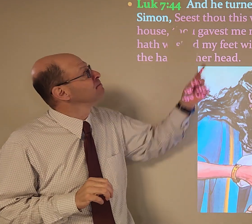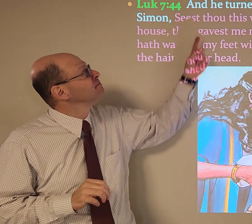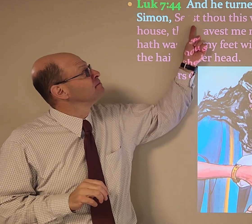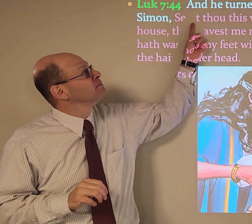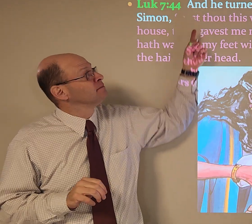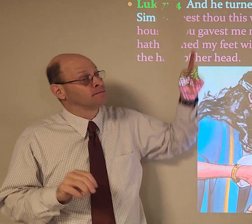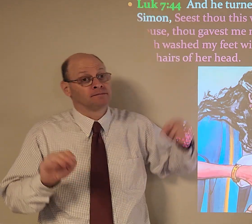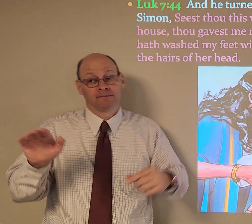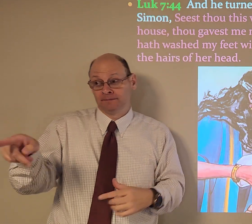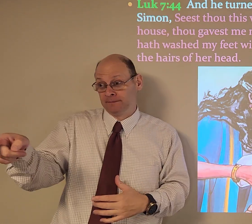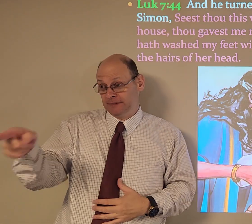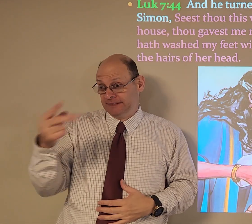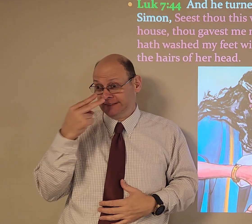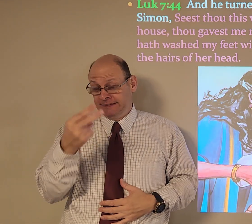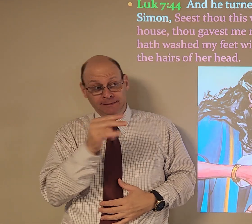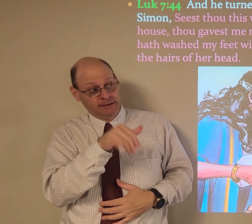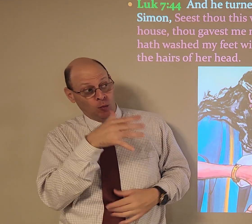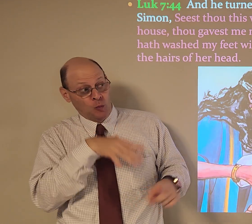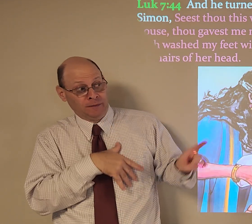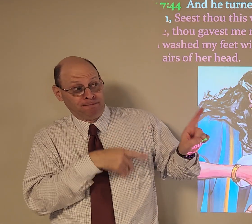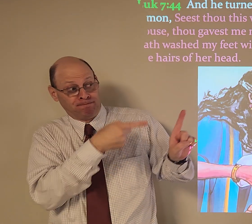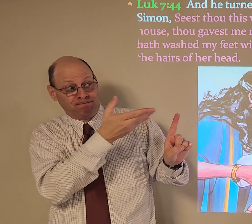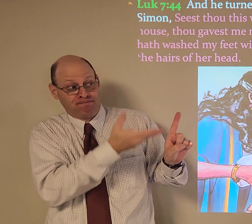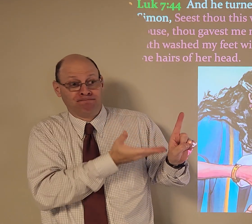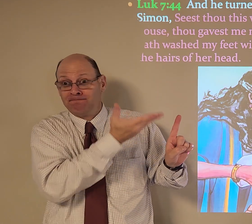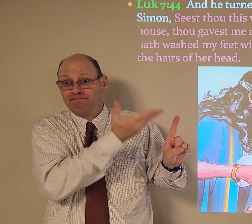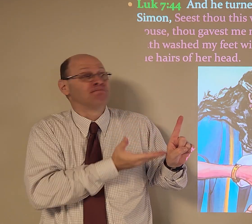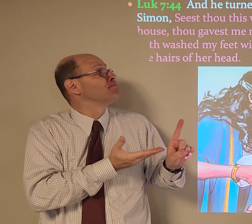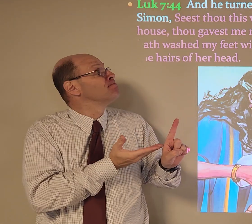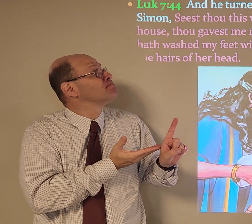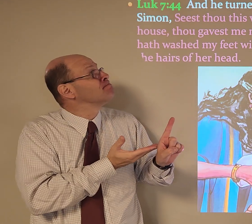Simon, Seest thou this woman?